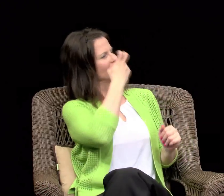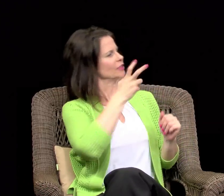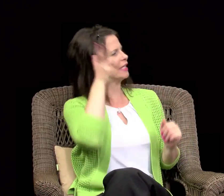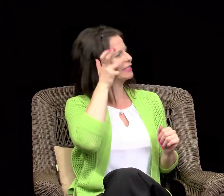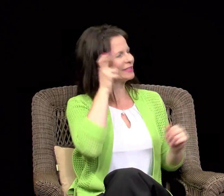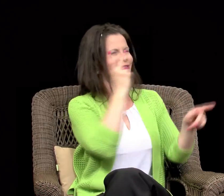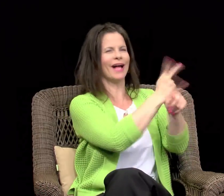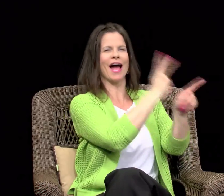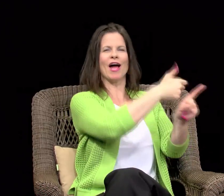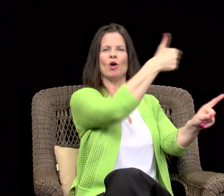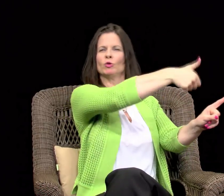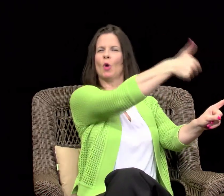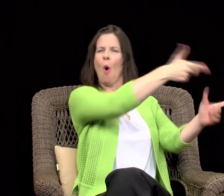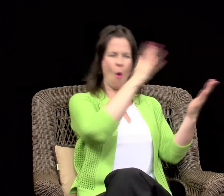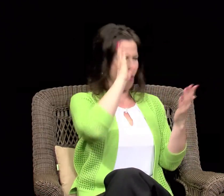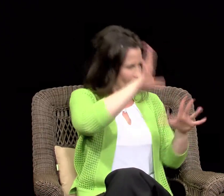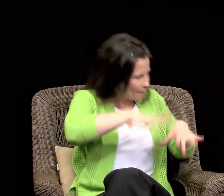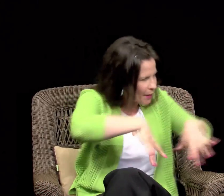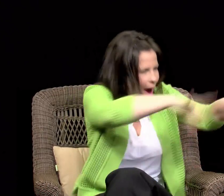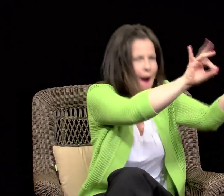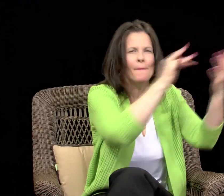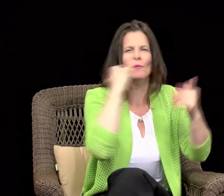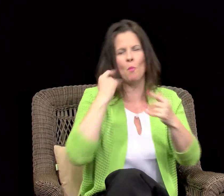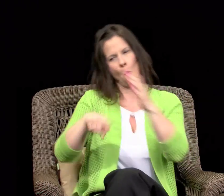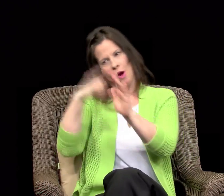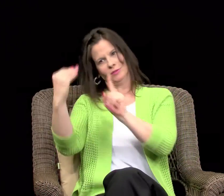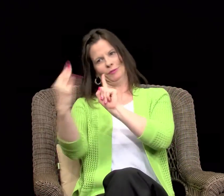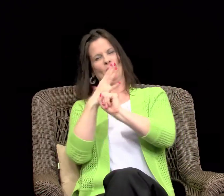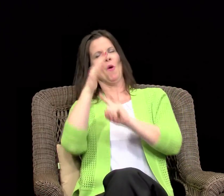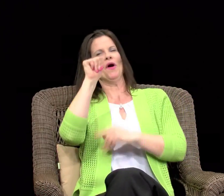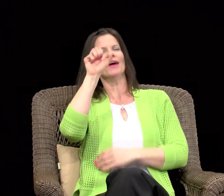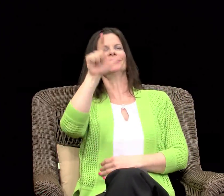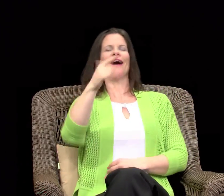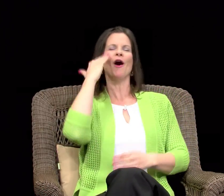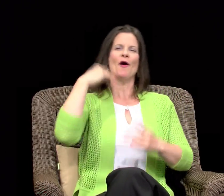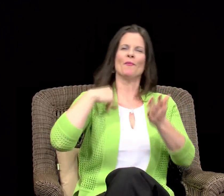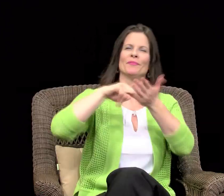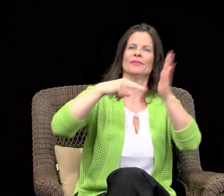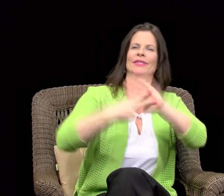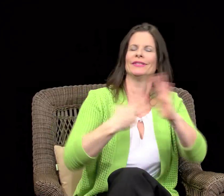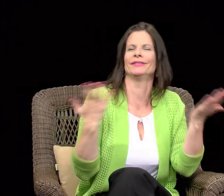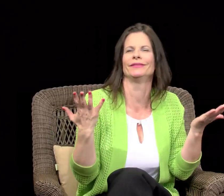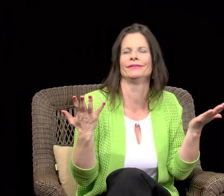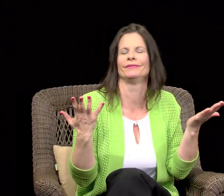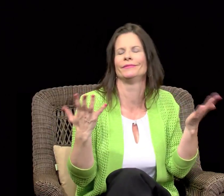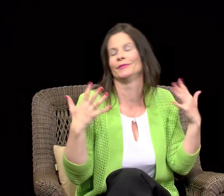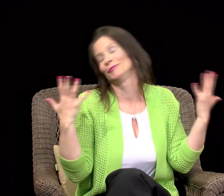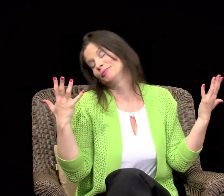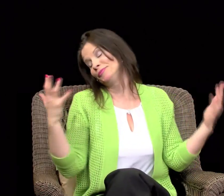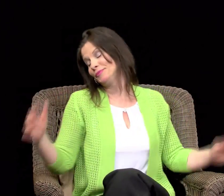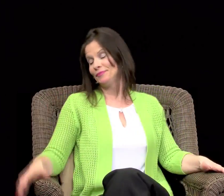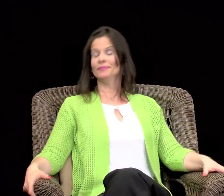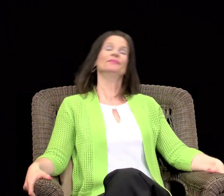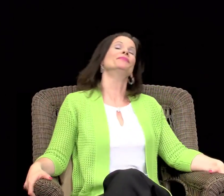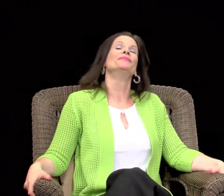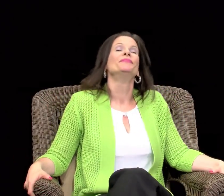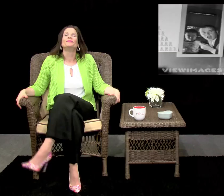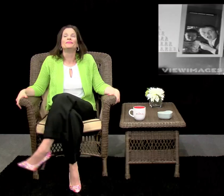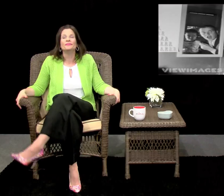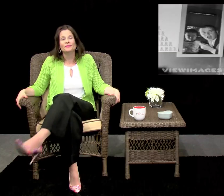one sound to say it correctly. I mean, imagine all of the exposure to language and information that they